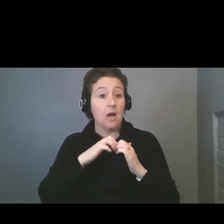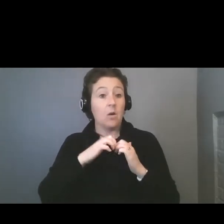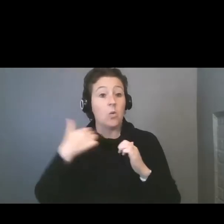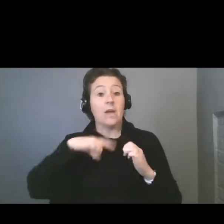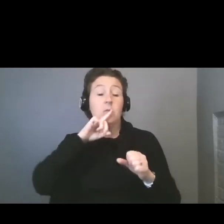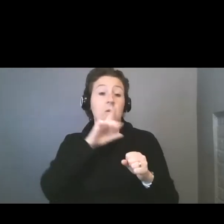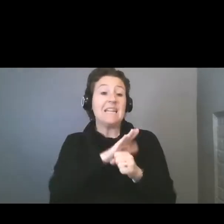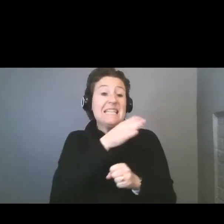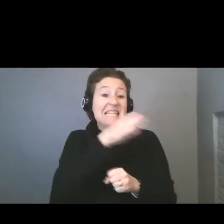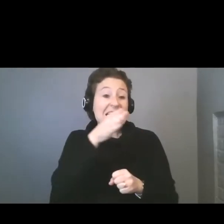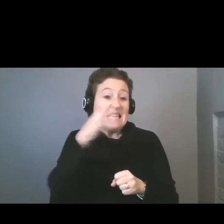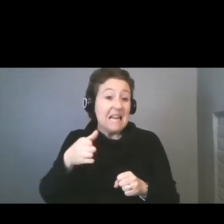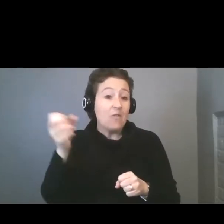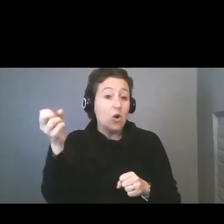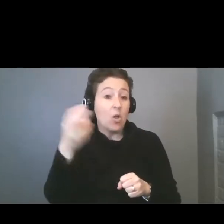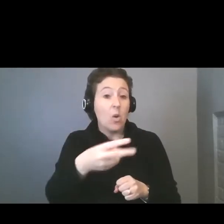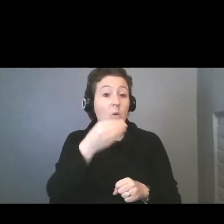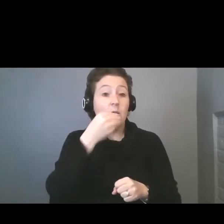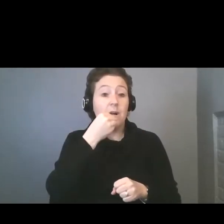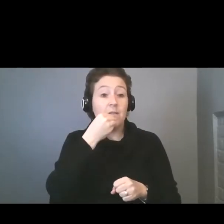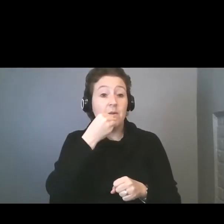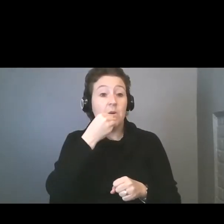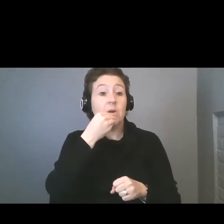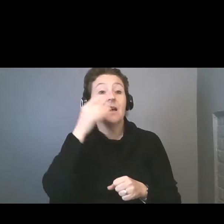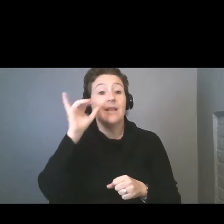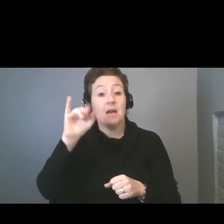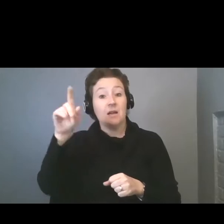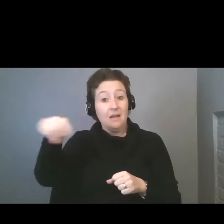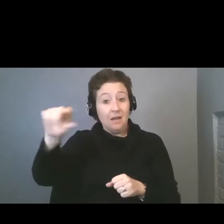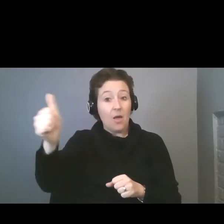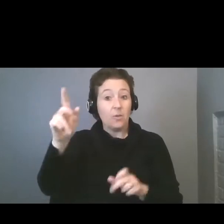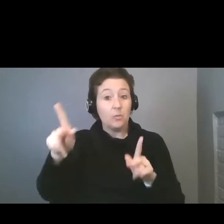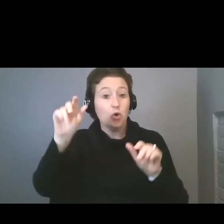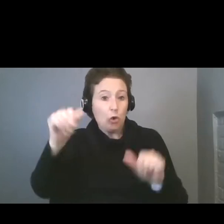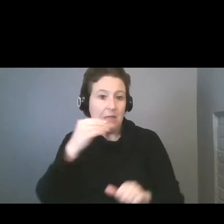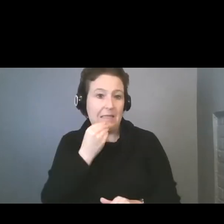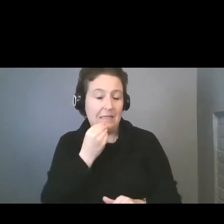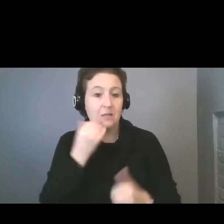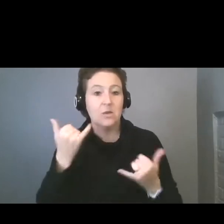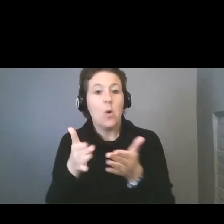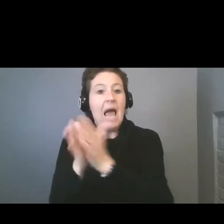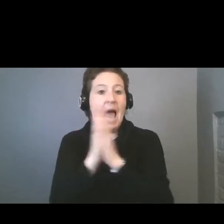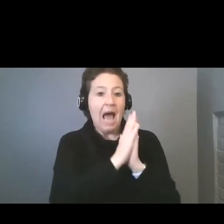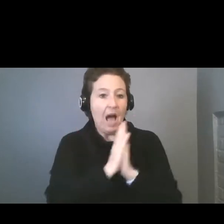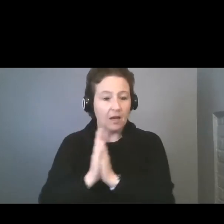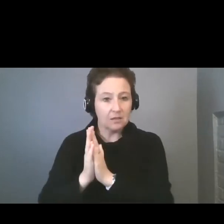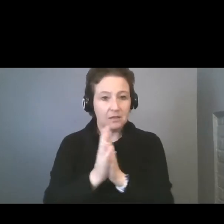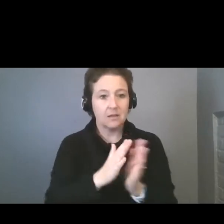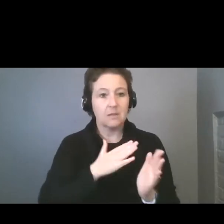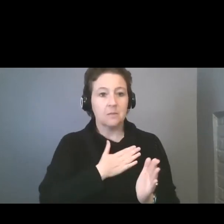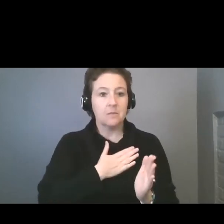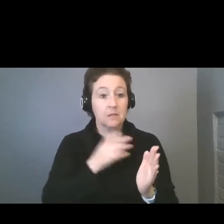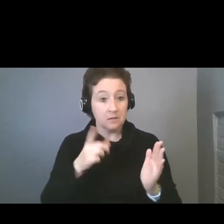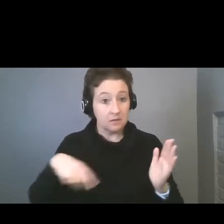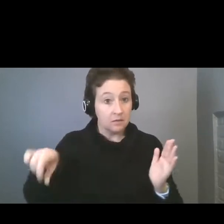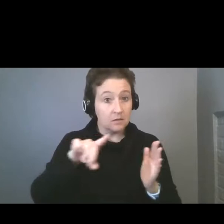away food that could still be eaten by someone in need. So we're asking the public and the media to join us in this observance